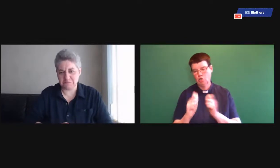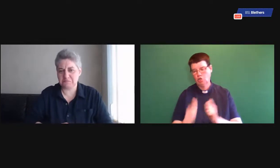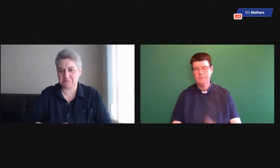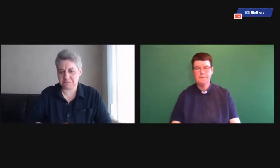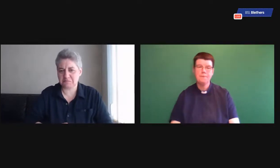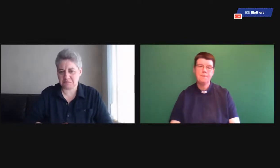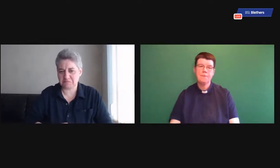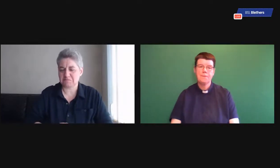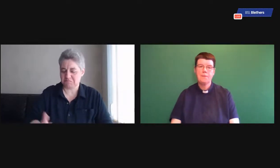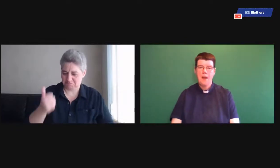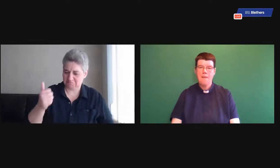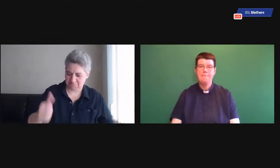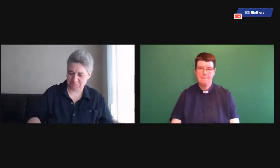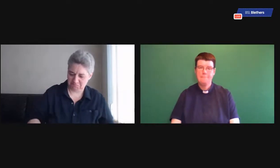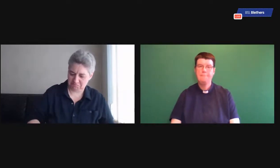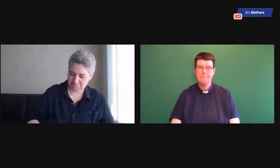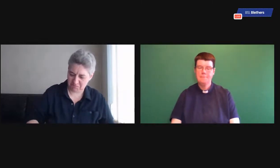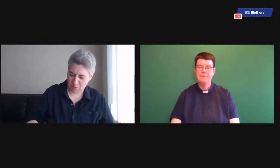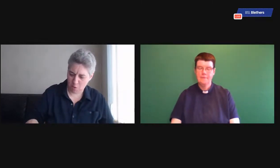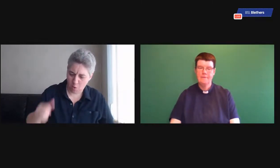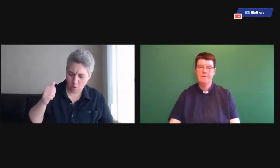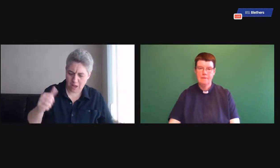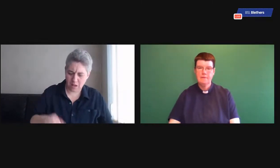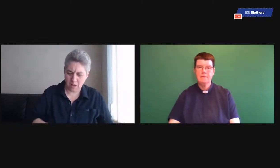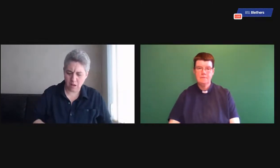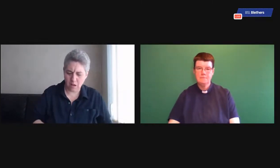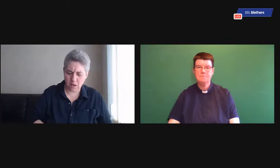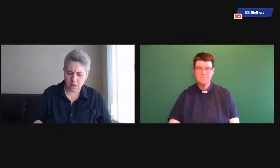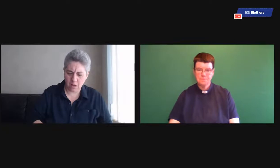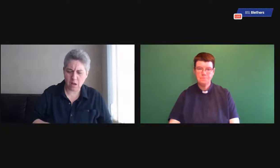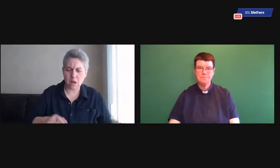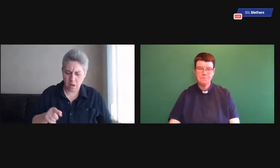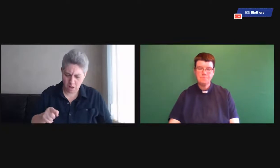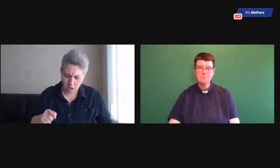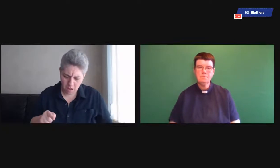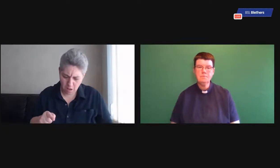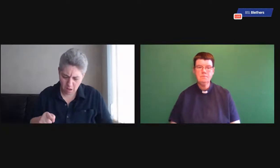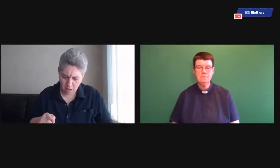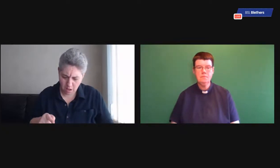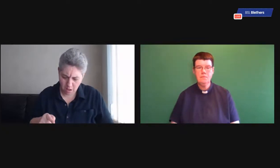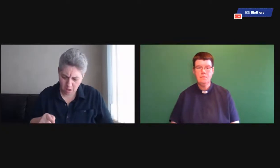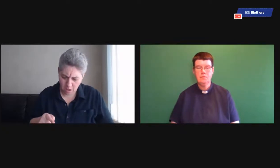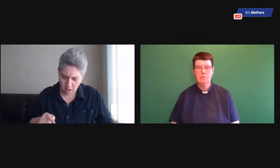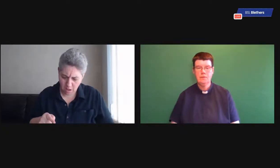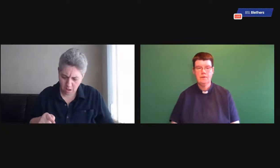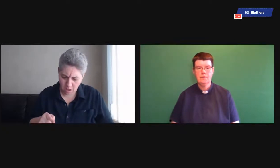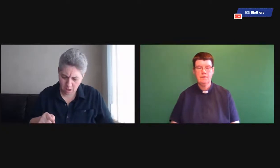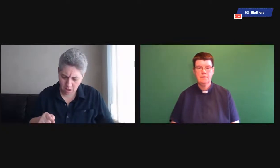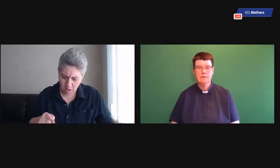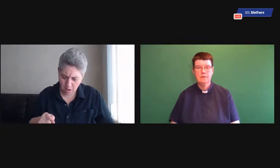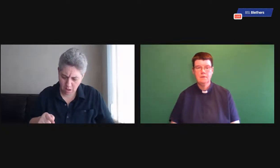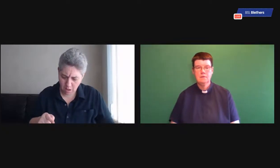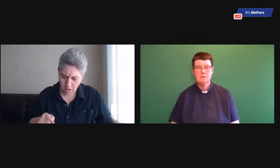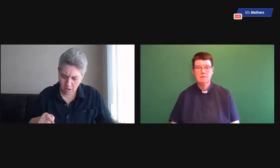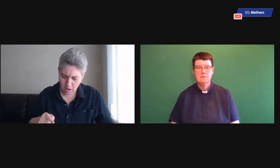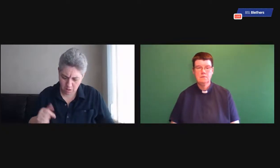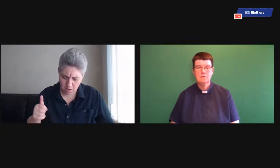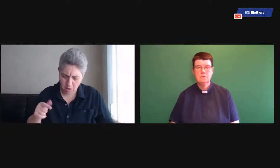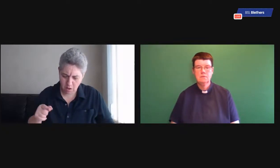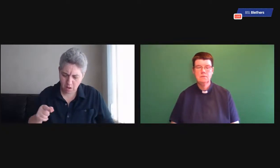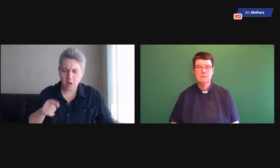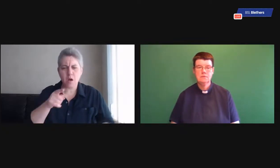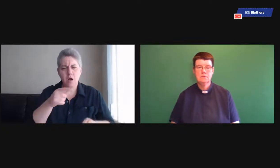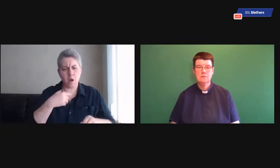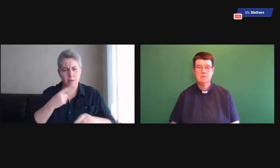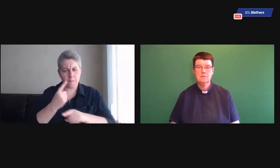Yeah, yeah. I think the start is we have to look at what we have and see and look at how we can adapt things to make sure it's